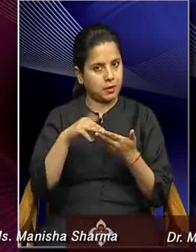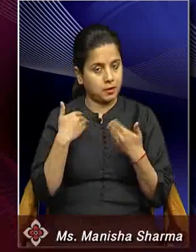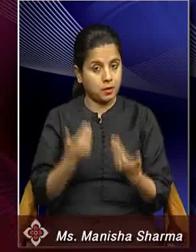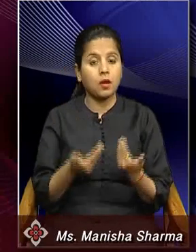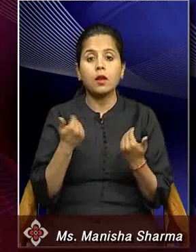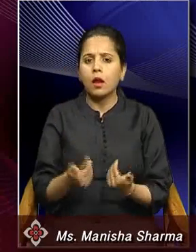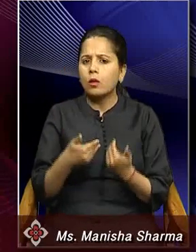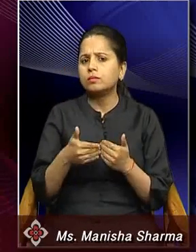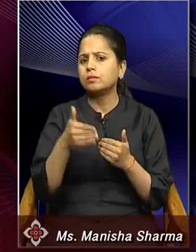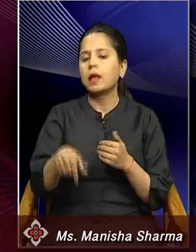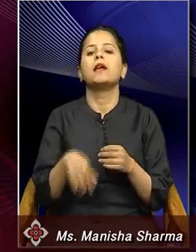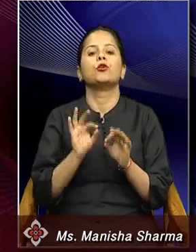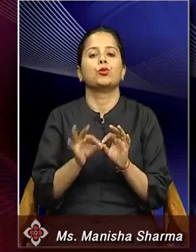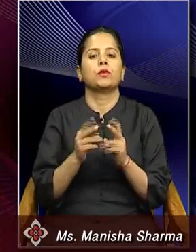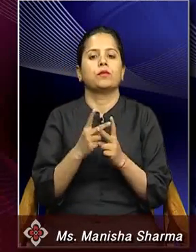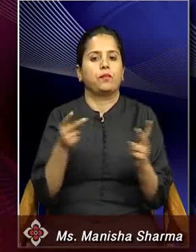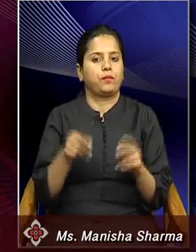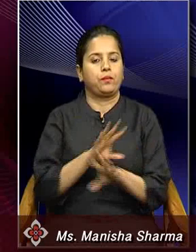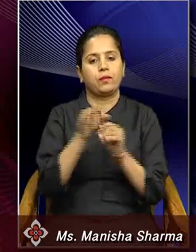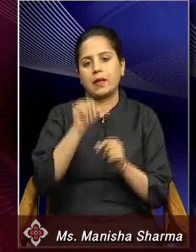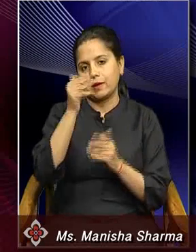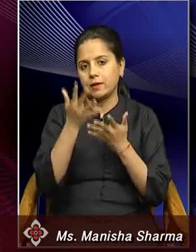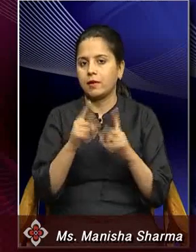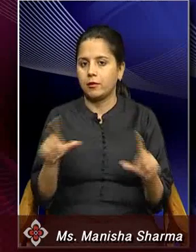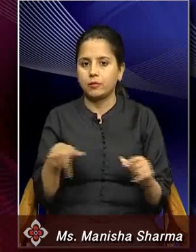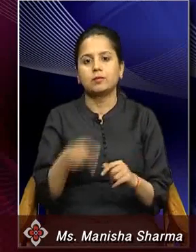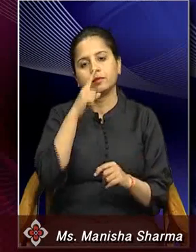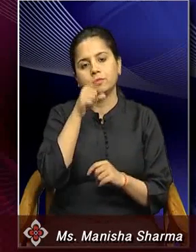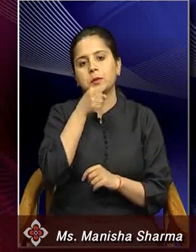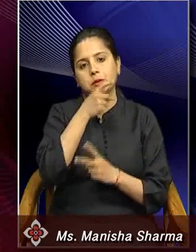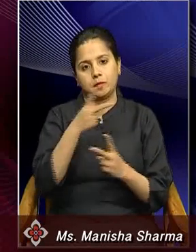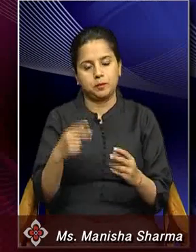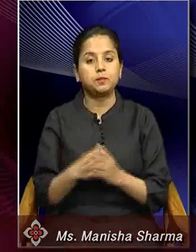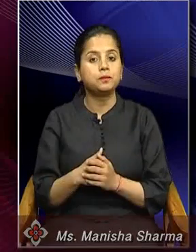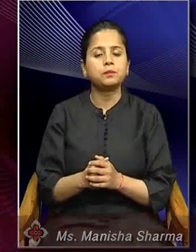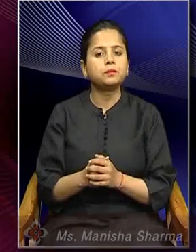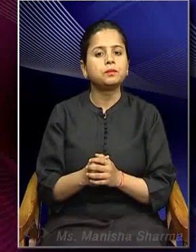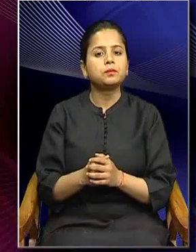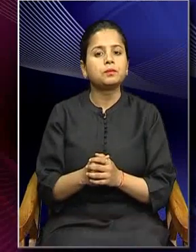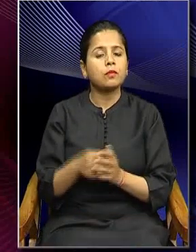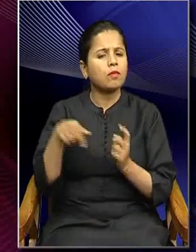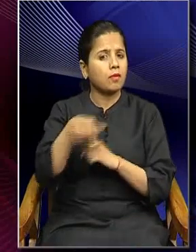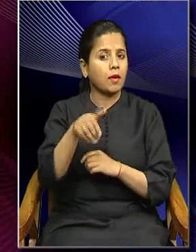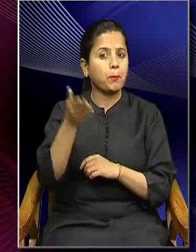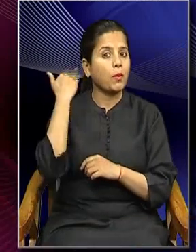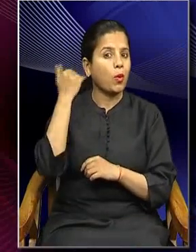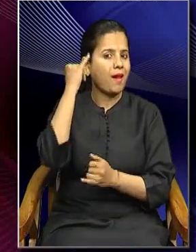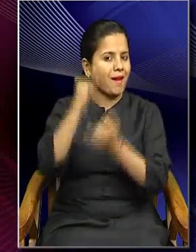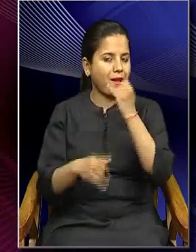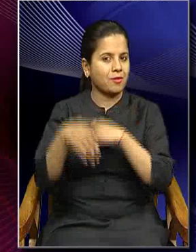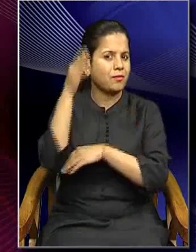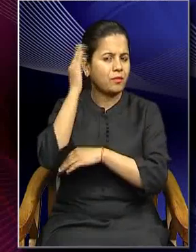is going to interpret my lecture in sign language. Okay, so in the last lecture